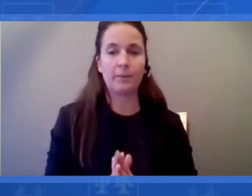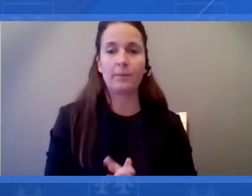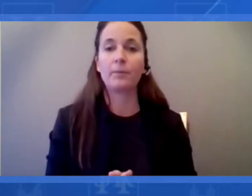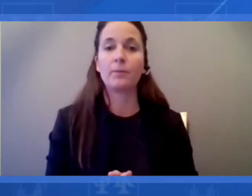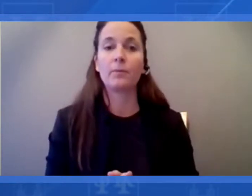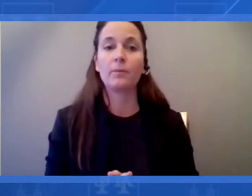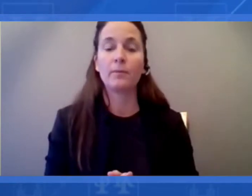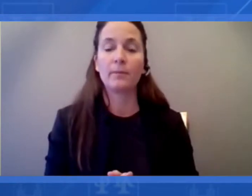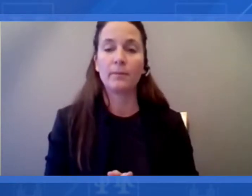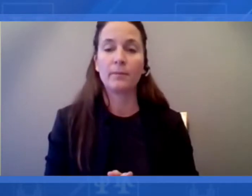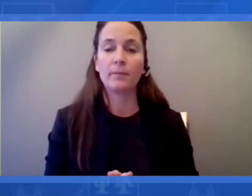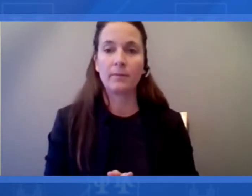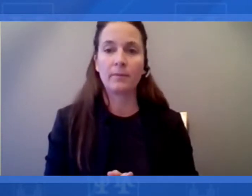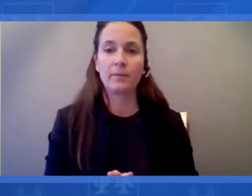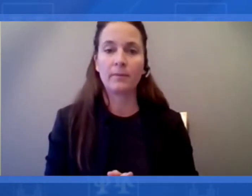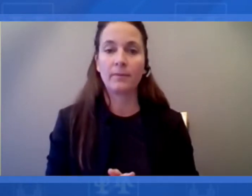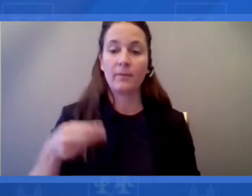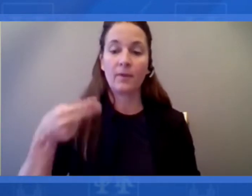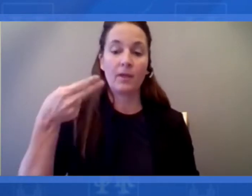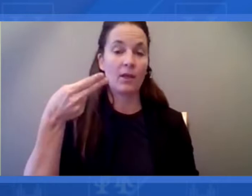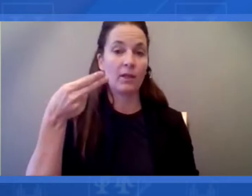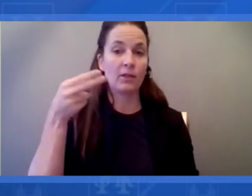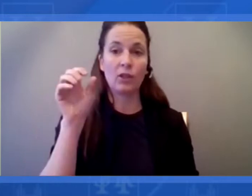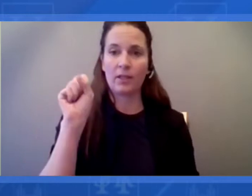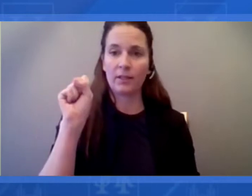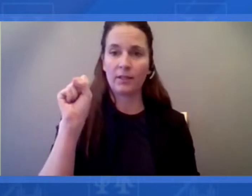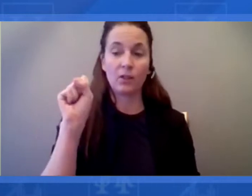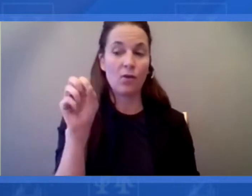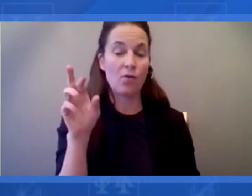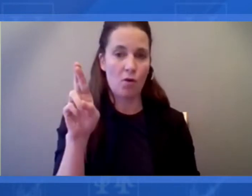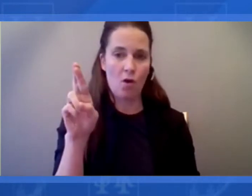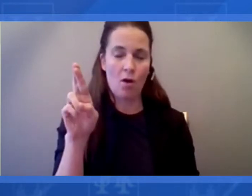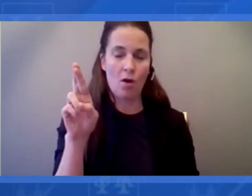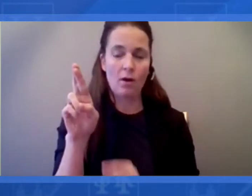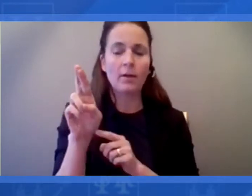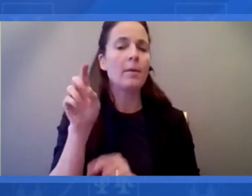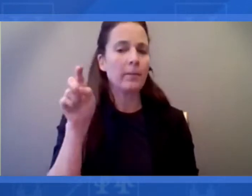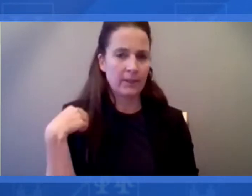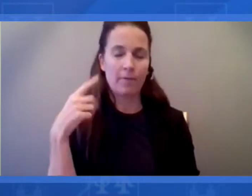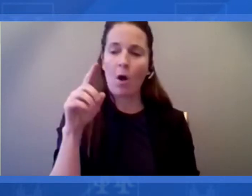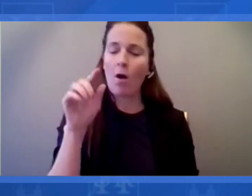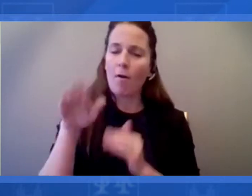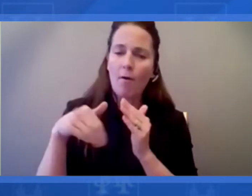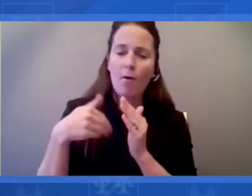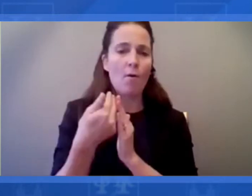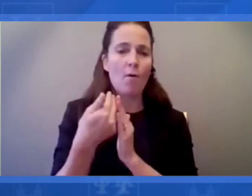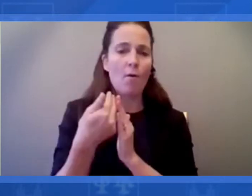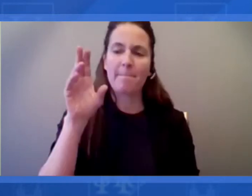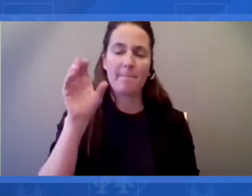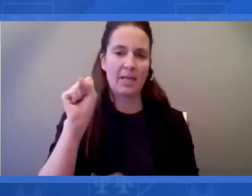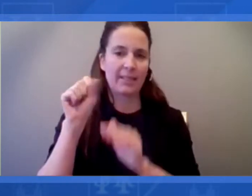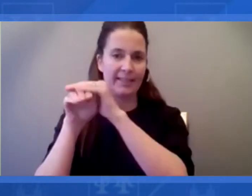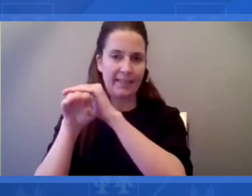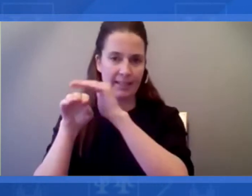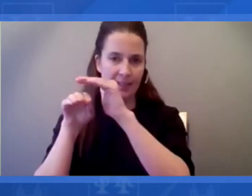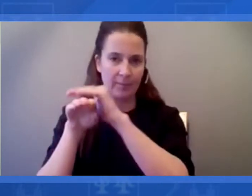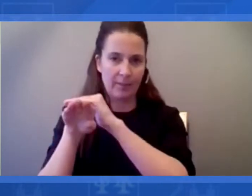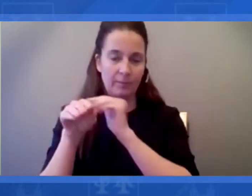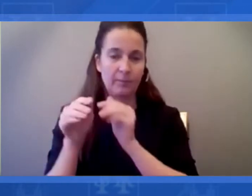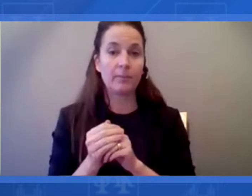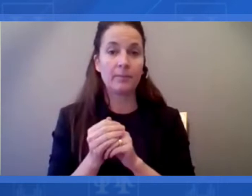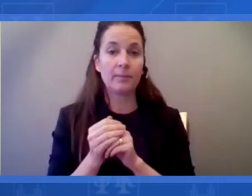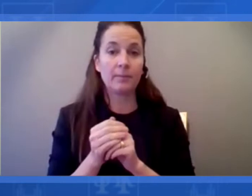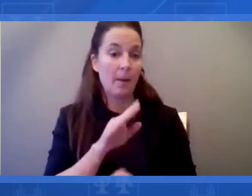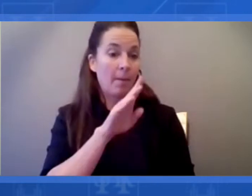with respect to the HSR, they have accessible buses, 100% of the fleet, and accessible bus shelters as